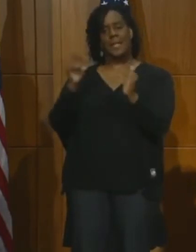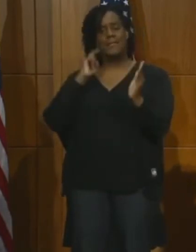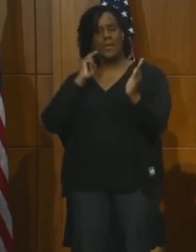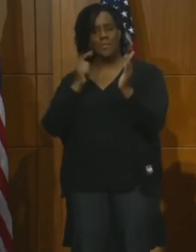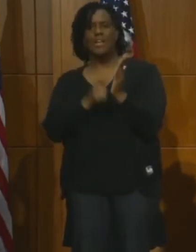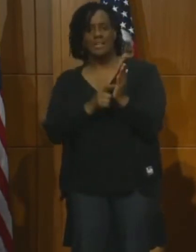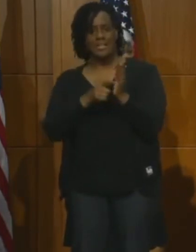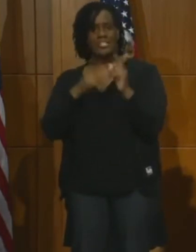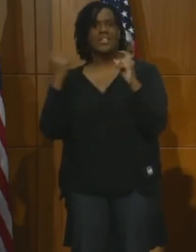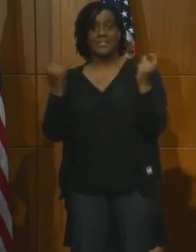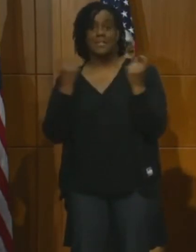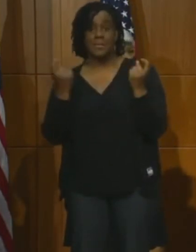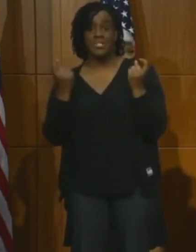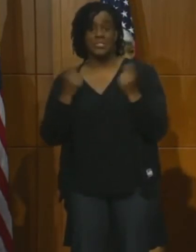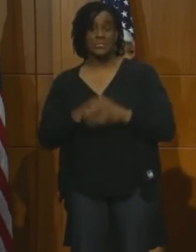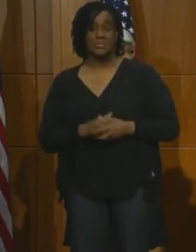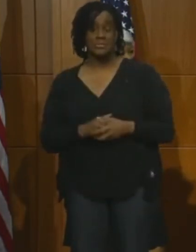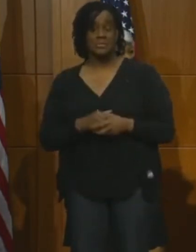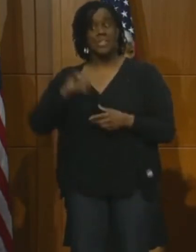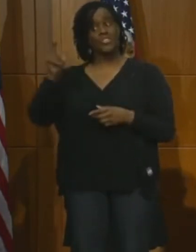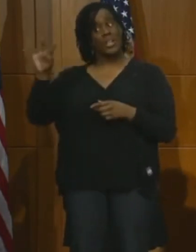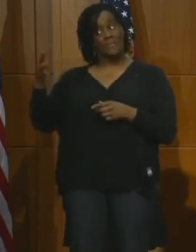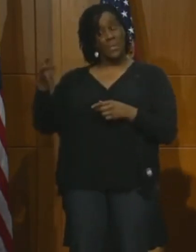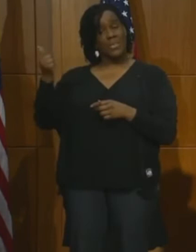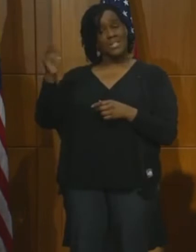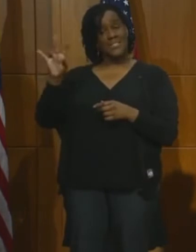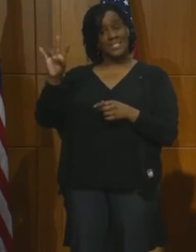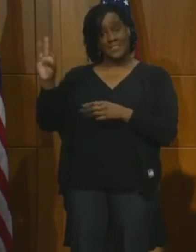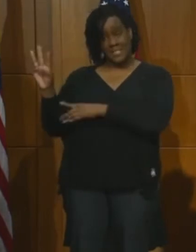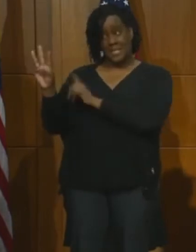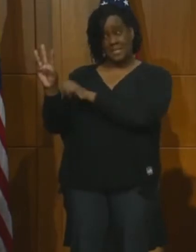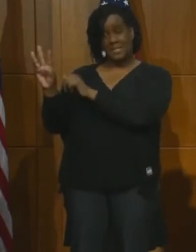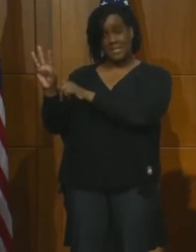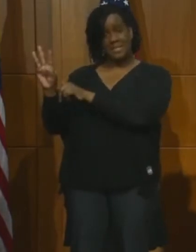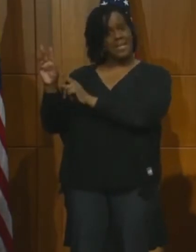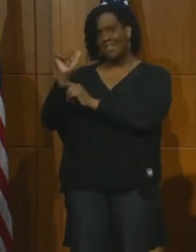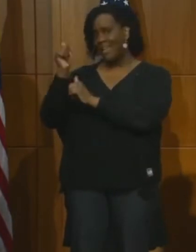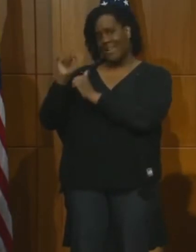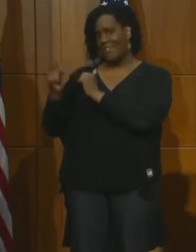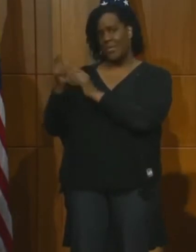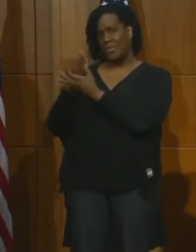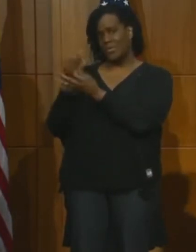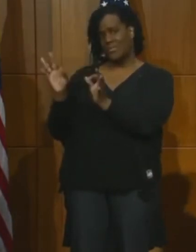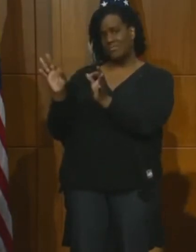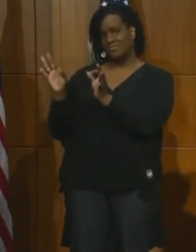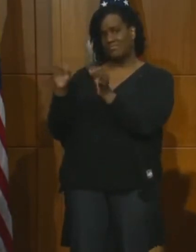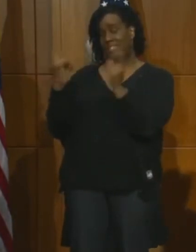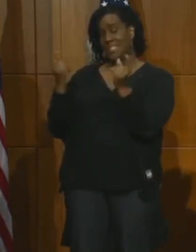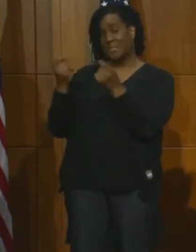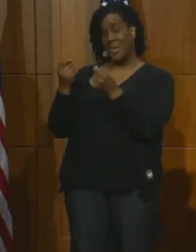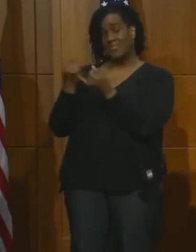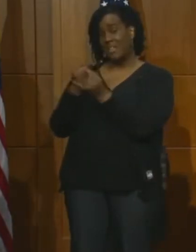and celebration. July 4th, 1776, not everybody was free in celebrating their Independence